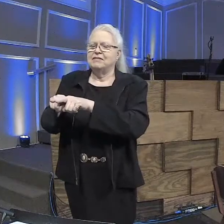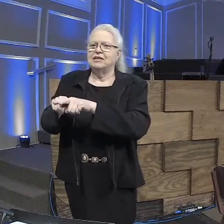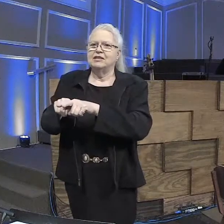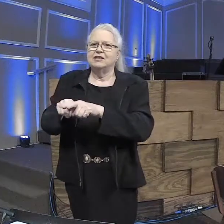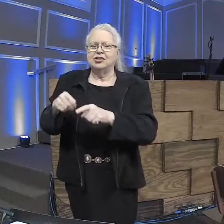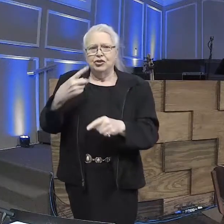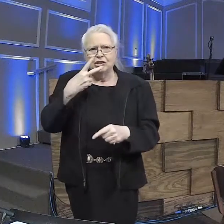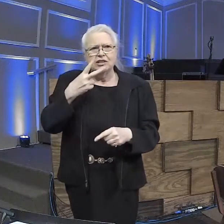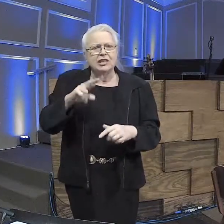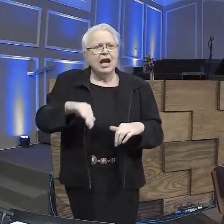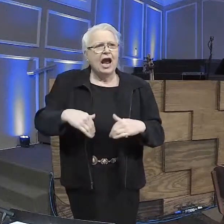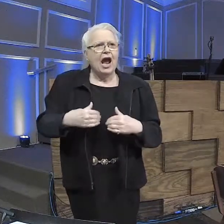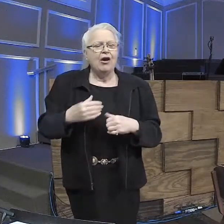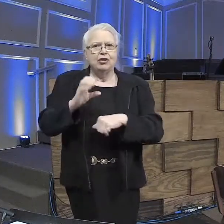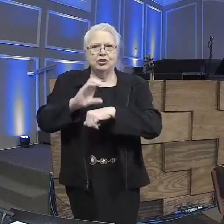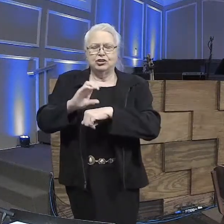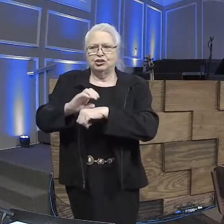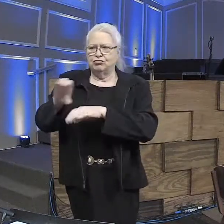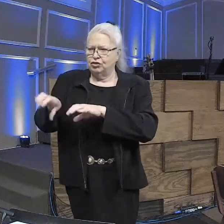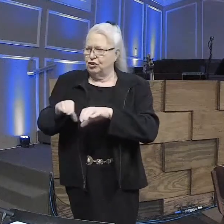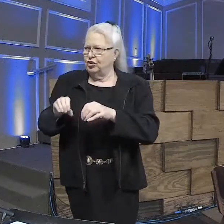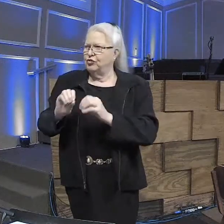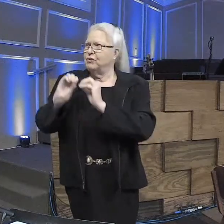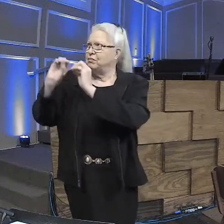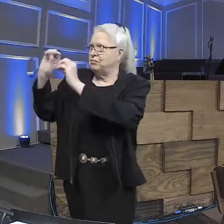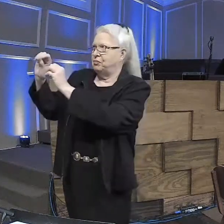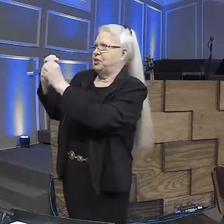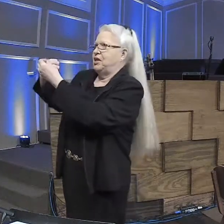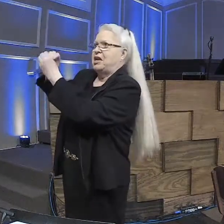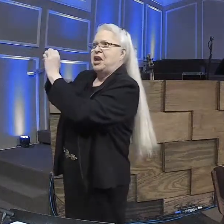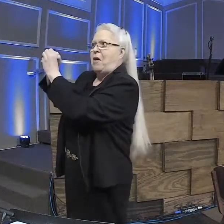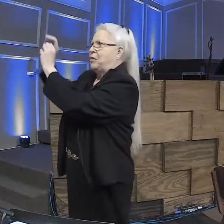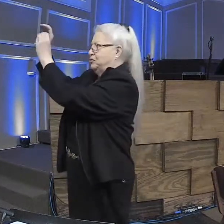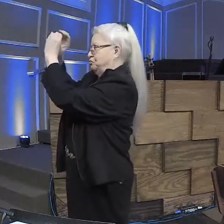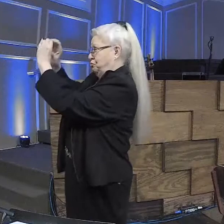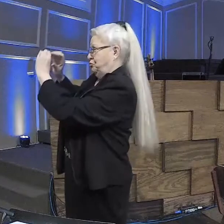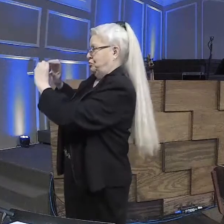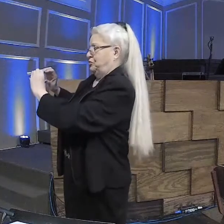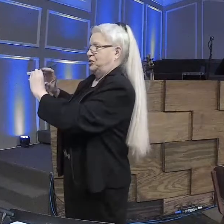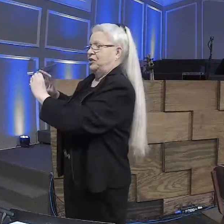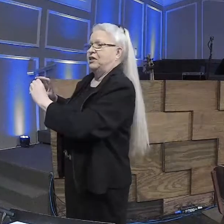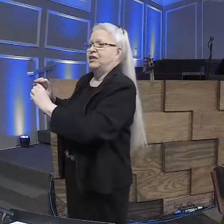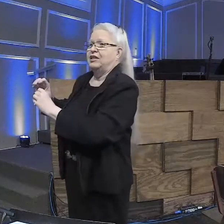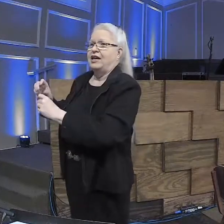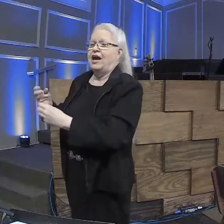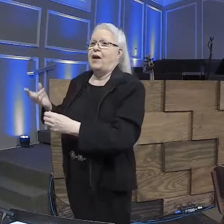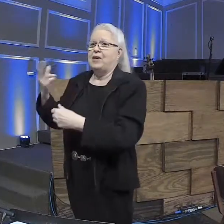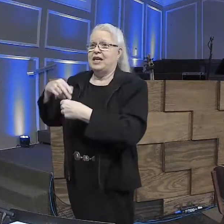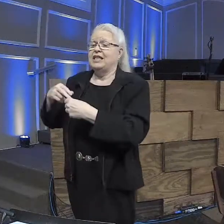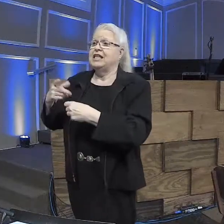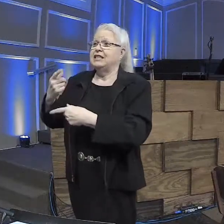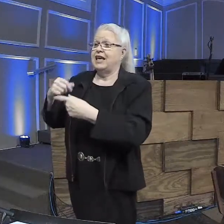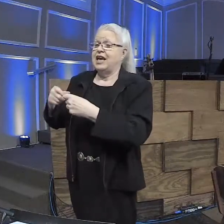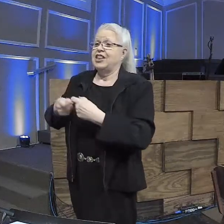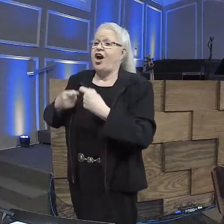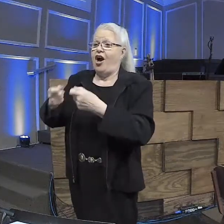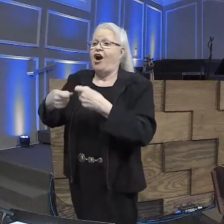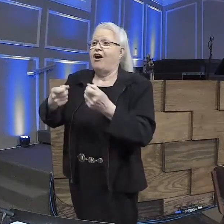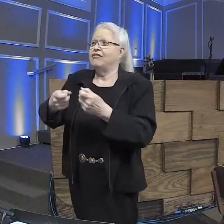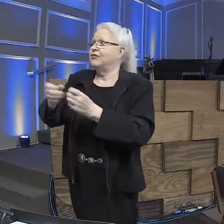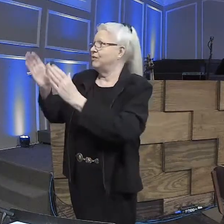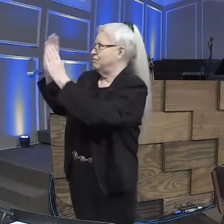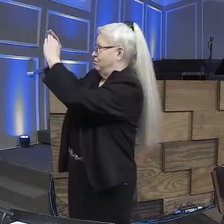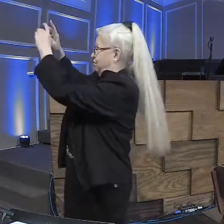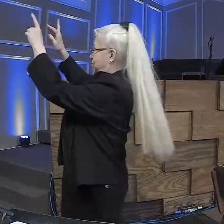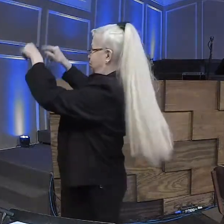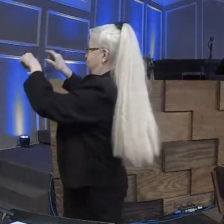was doing because we posted what the attendance was a year ago and also the offering given on a plaque there at the front of